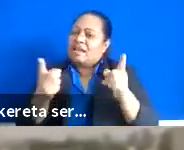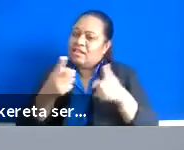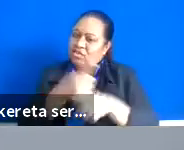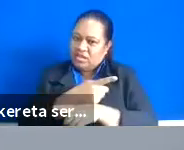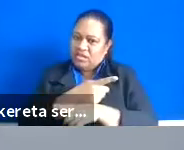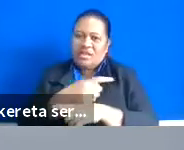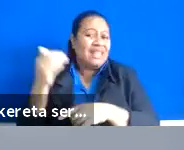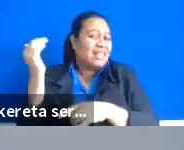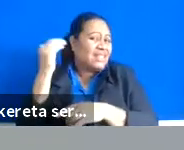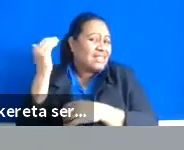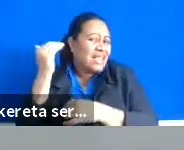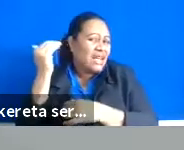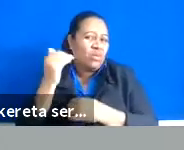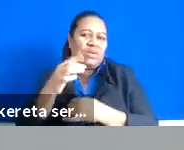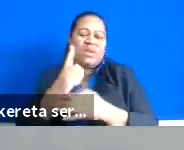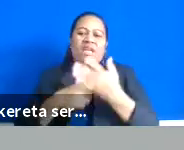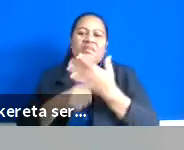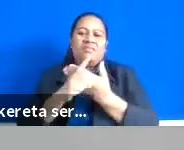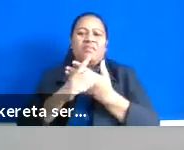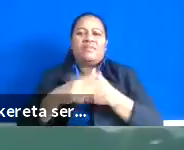off by the reef and the sea.